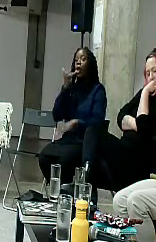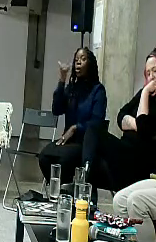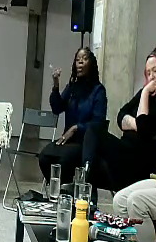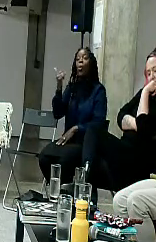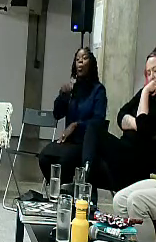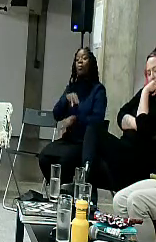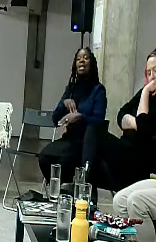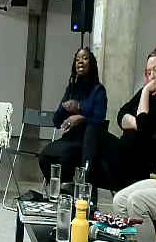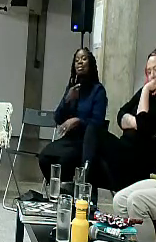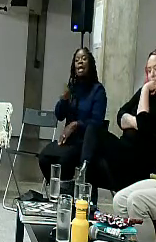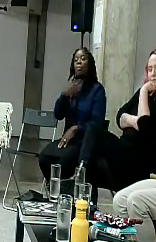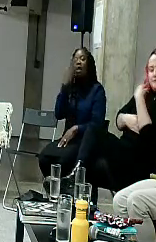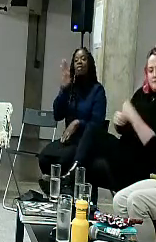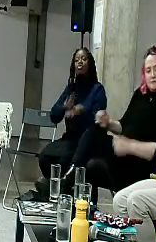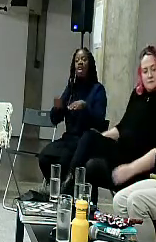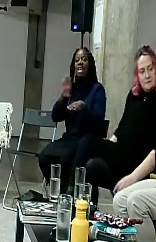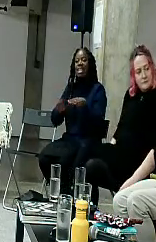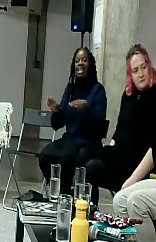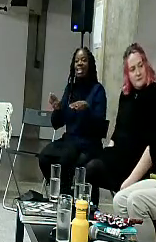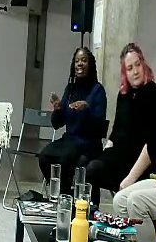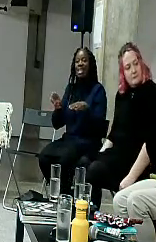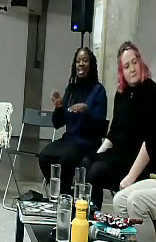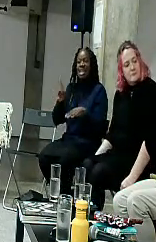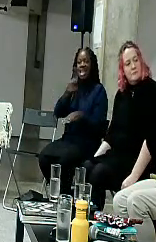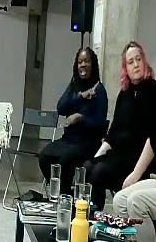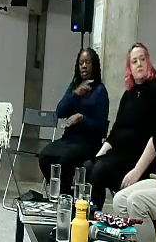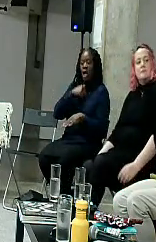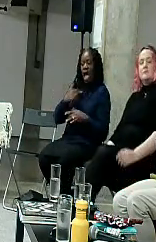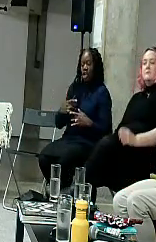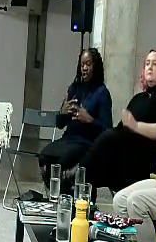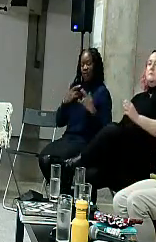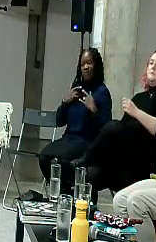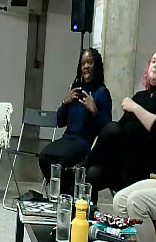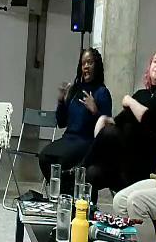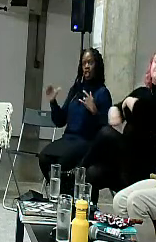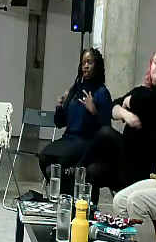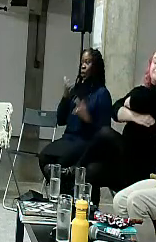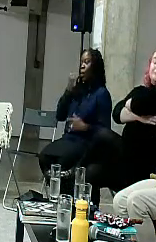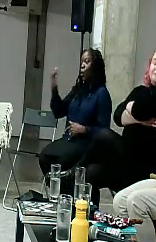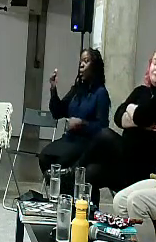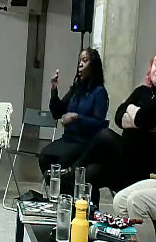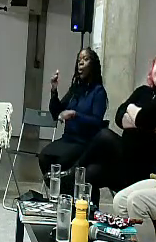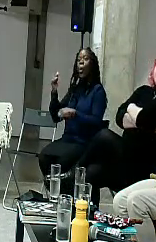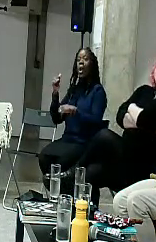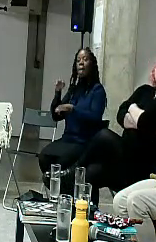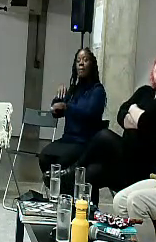trained. That's why I don't think police should be called to mental health incidents.